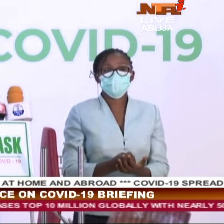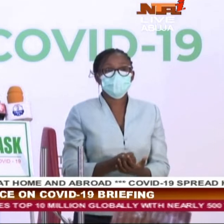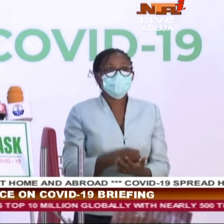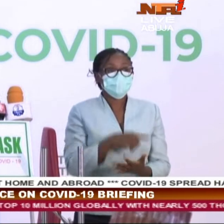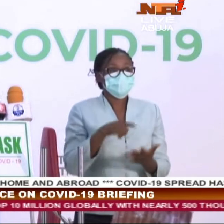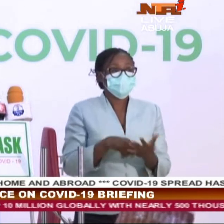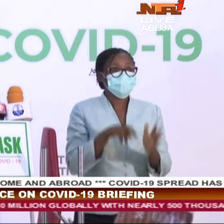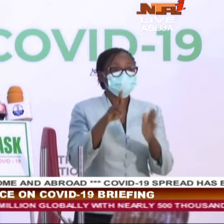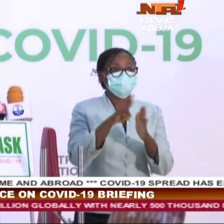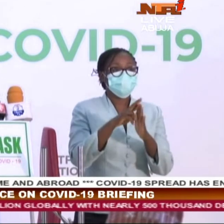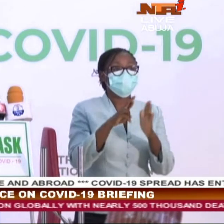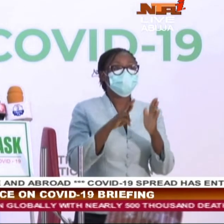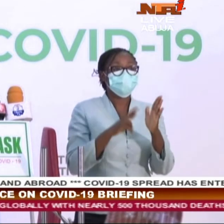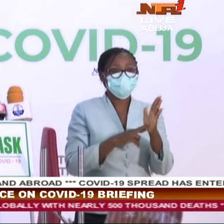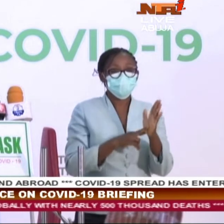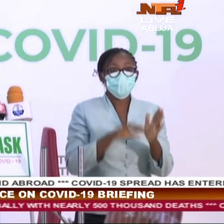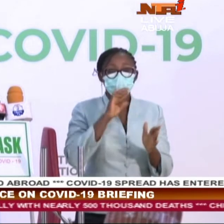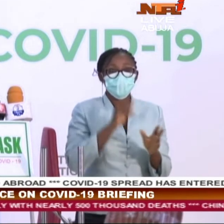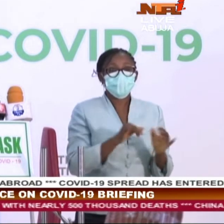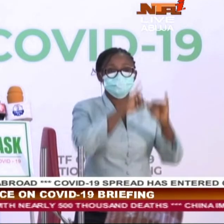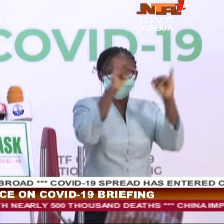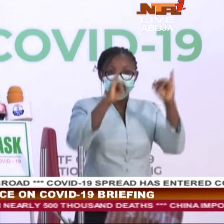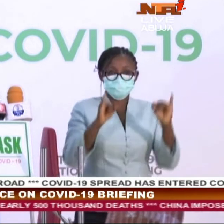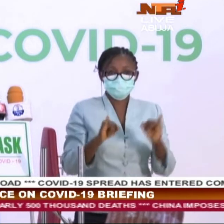these guidelines are designed